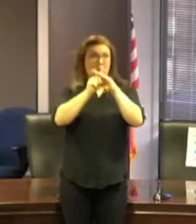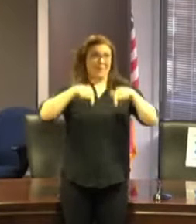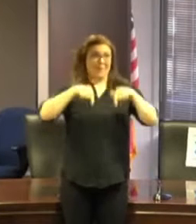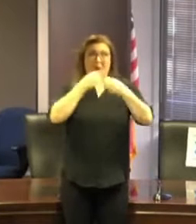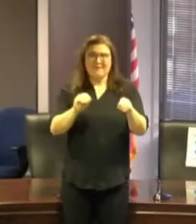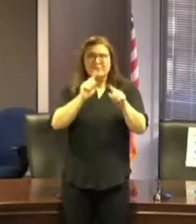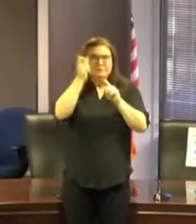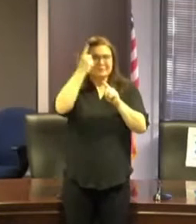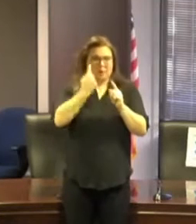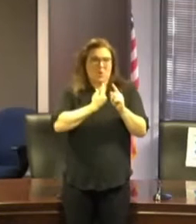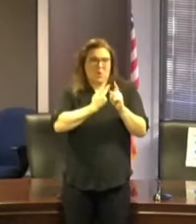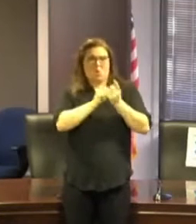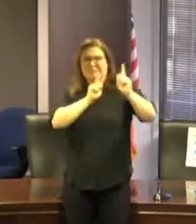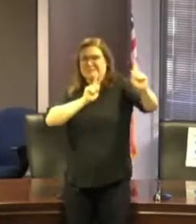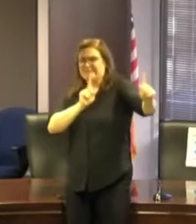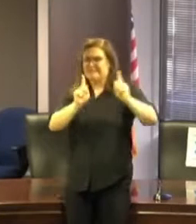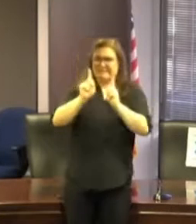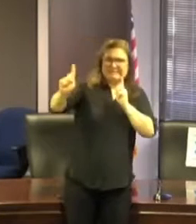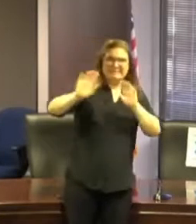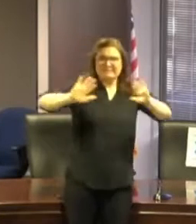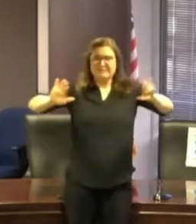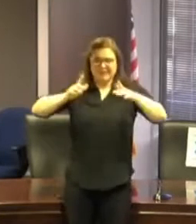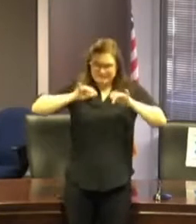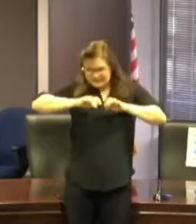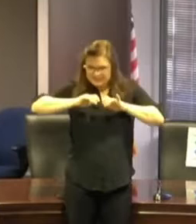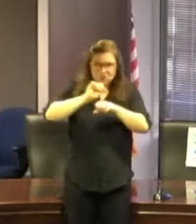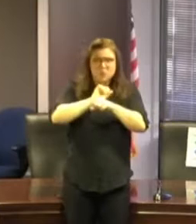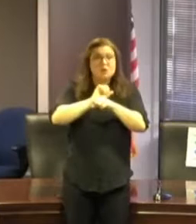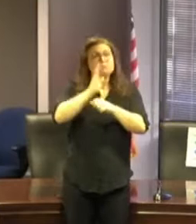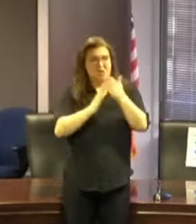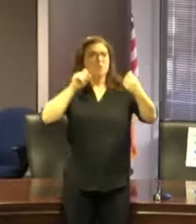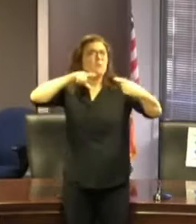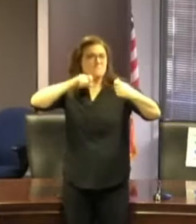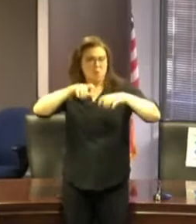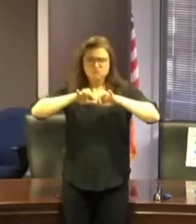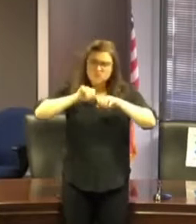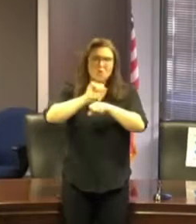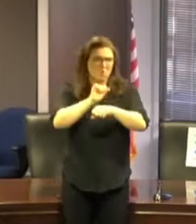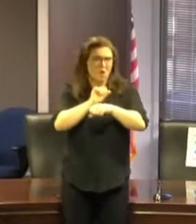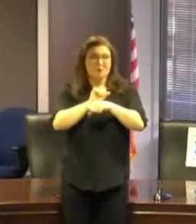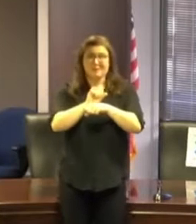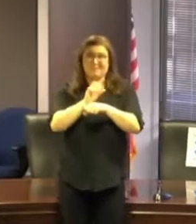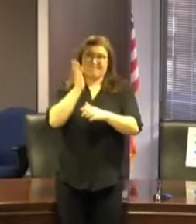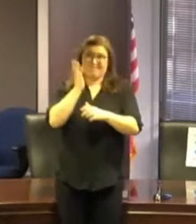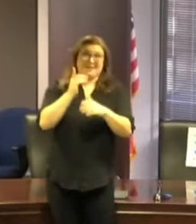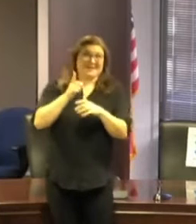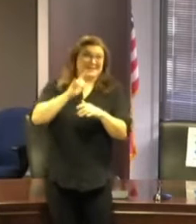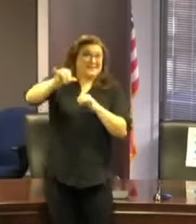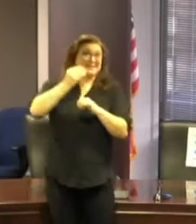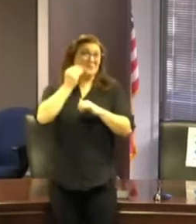done, while many others have been working remotely and probably more hours than they've ever worked